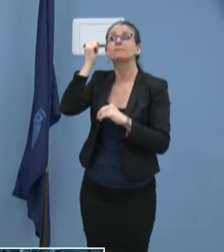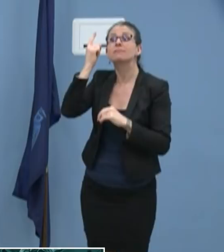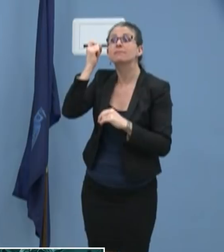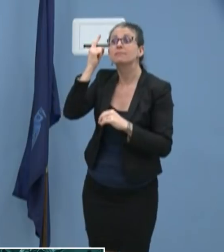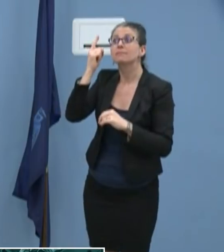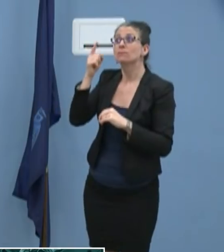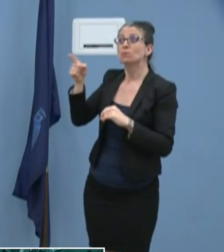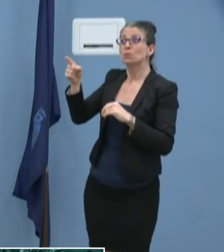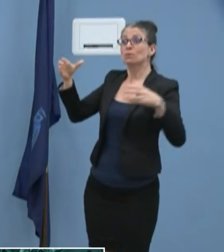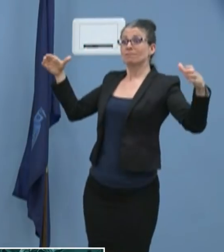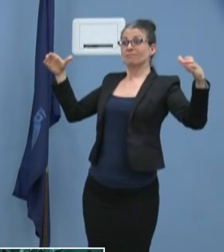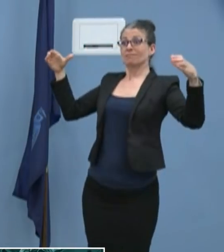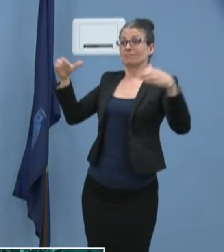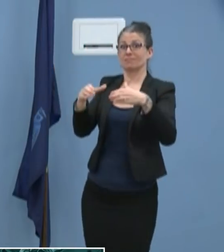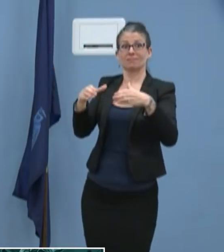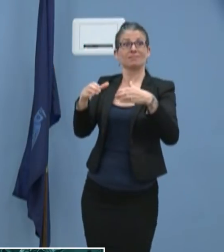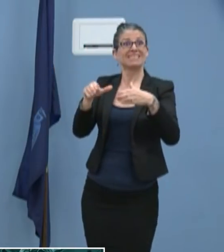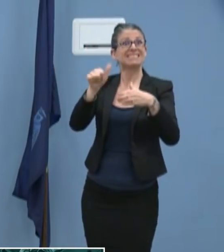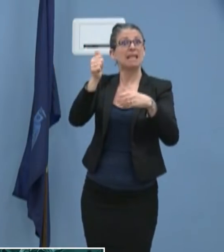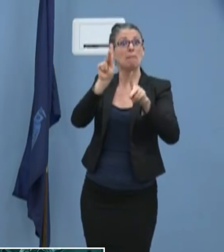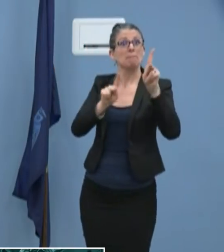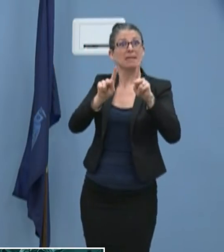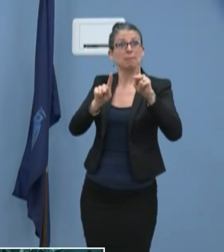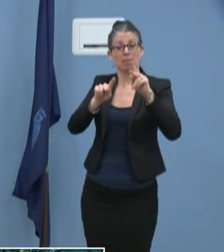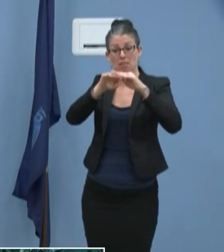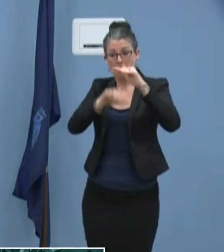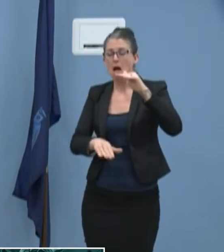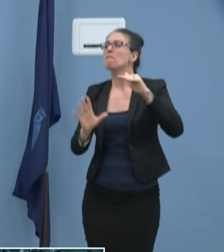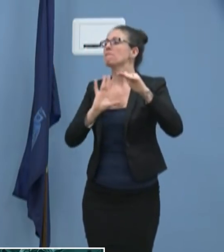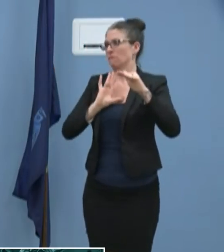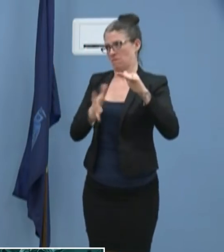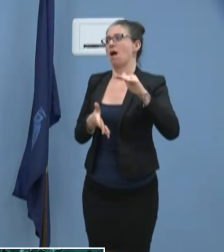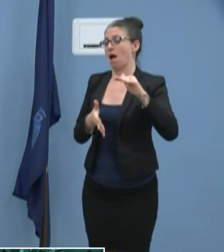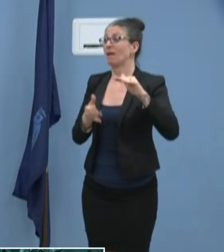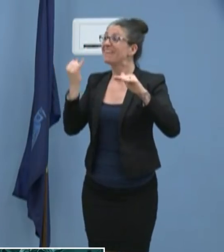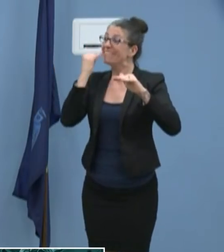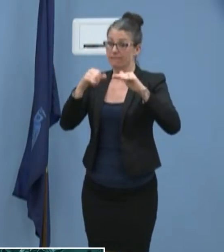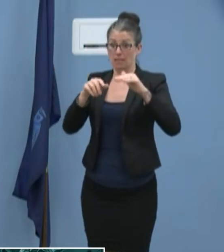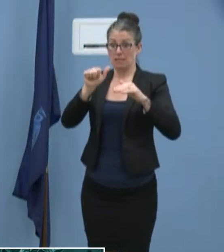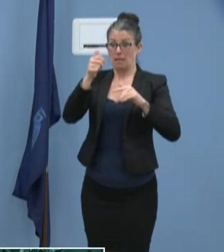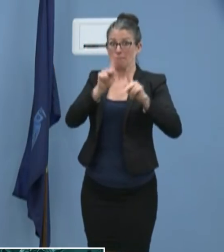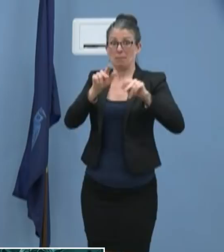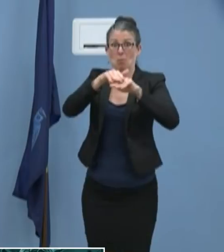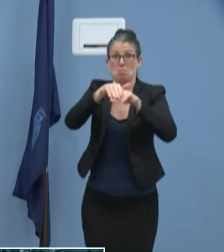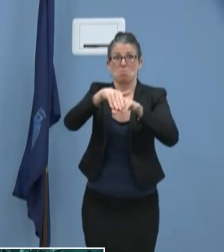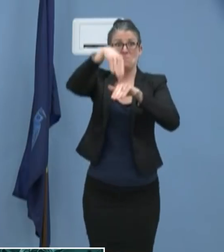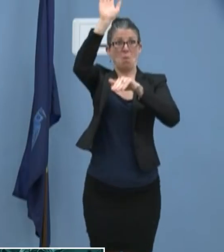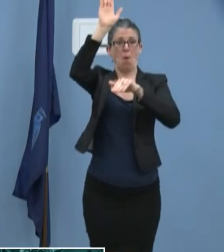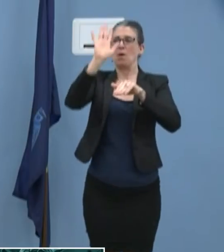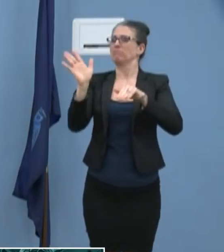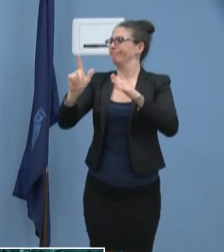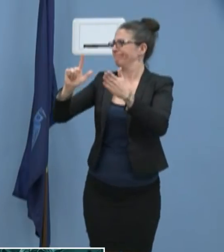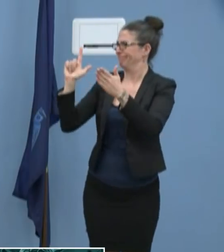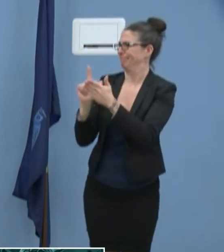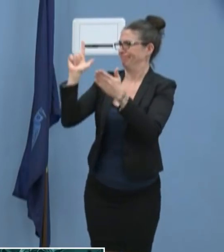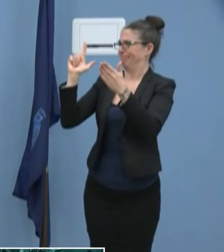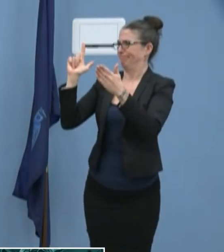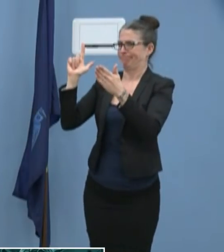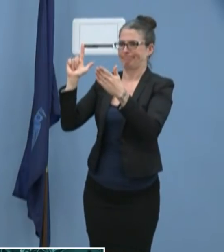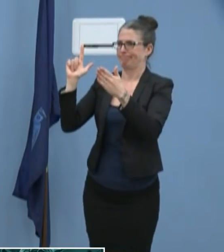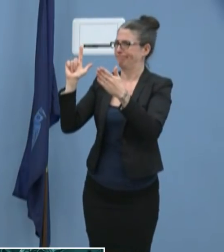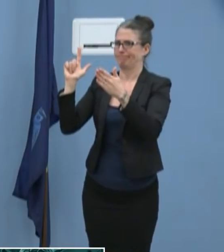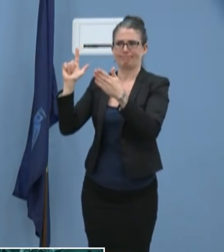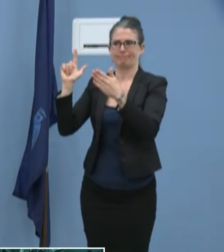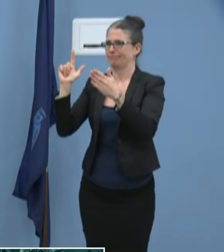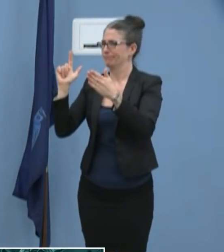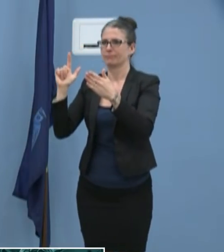include, but are not limited to, community, civic, public, leisure, faith-based events, social